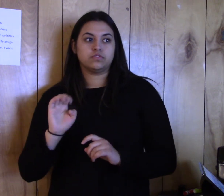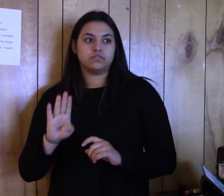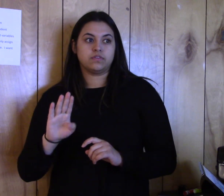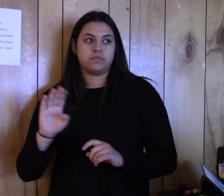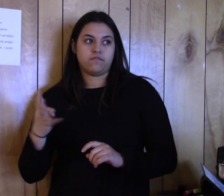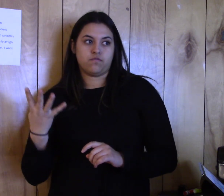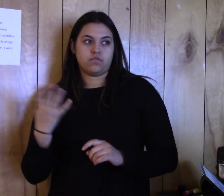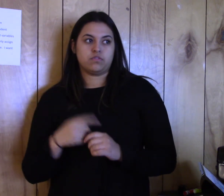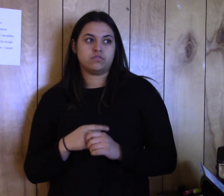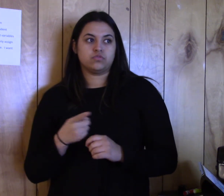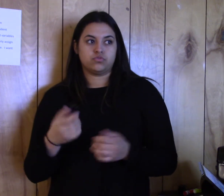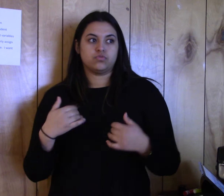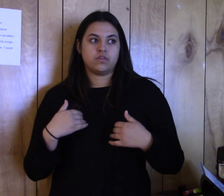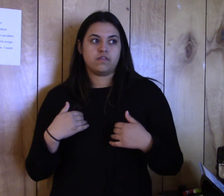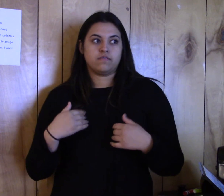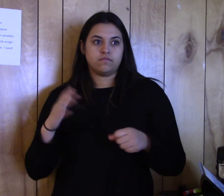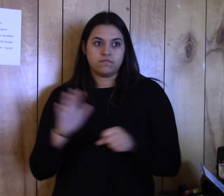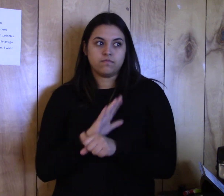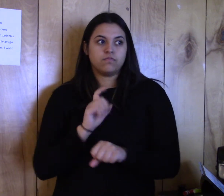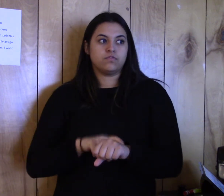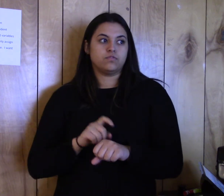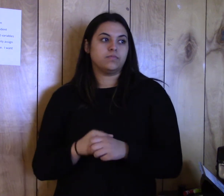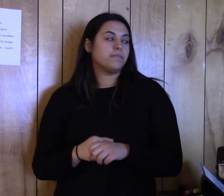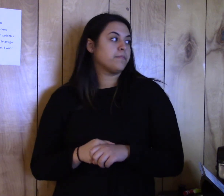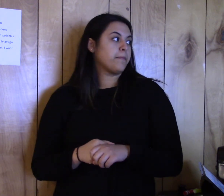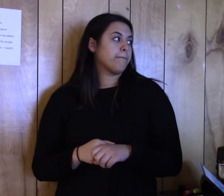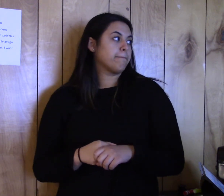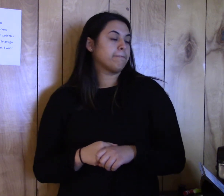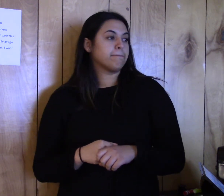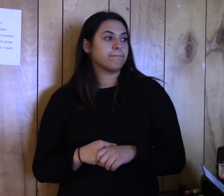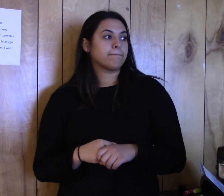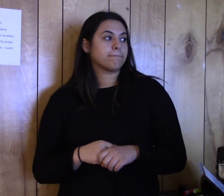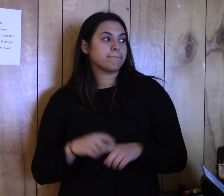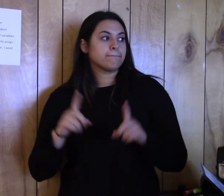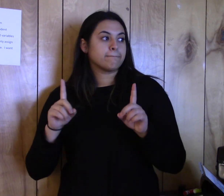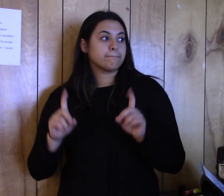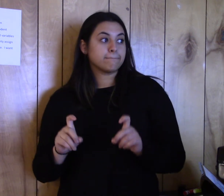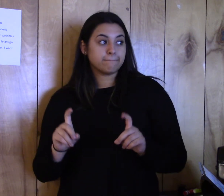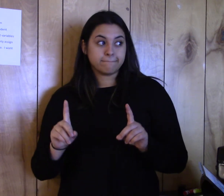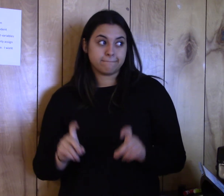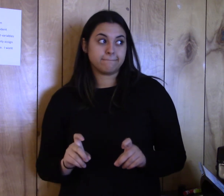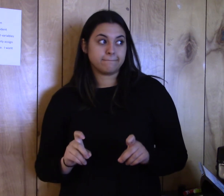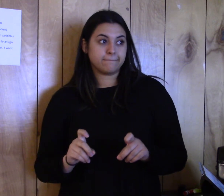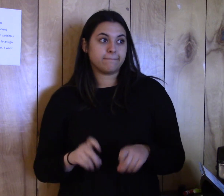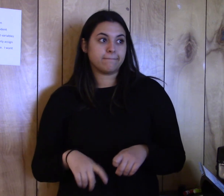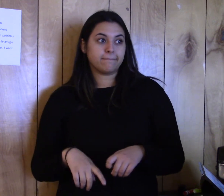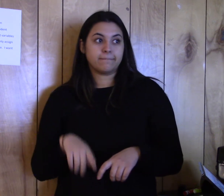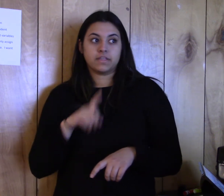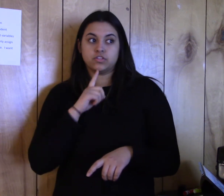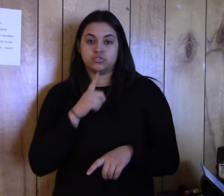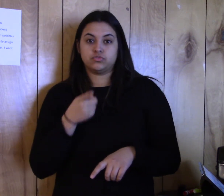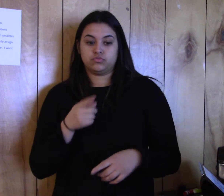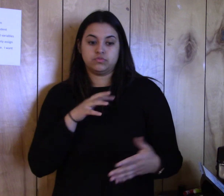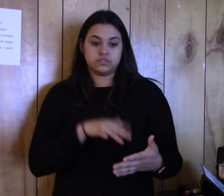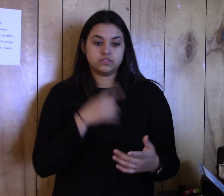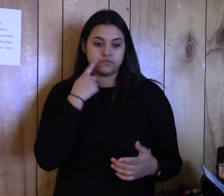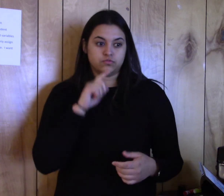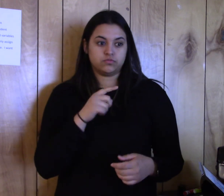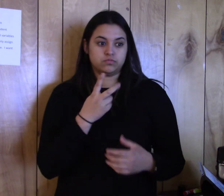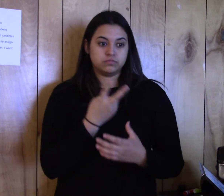it. And then with the quiz, make sure that you study for both of the readings for recent